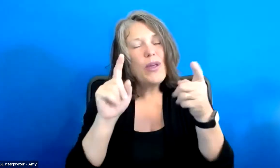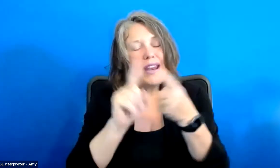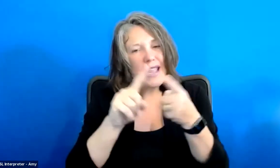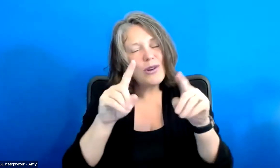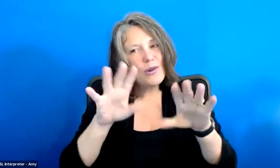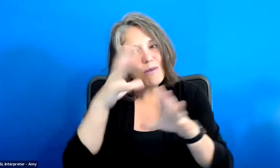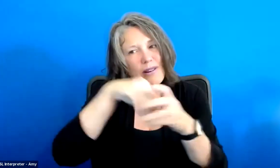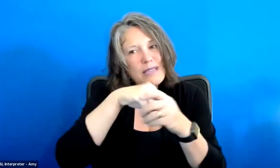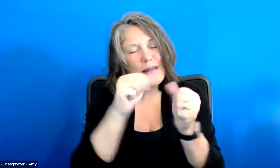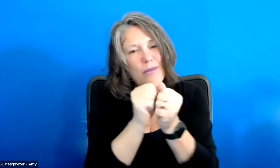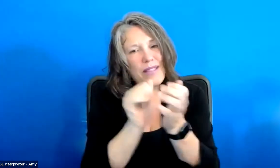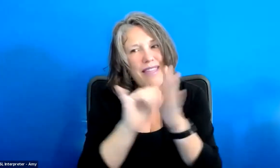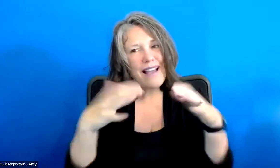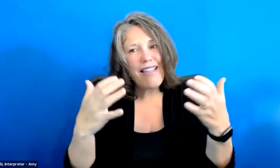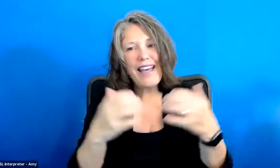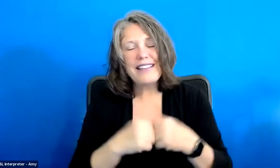that class.